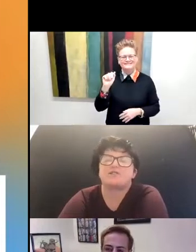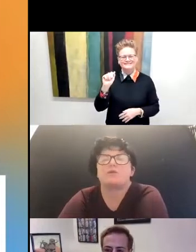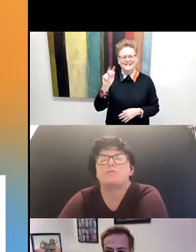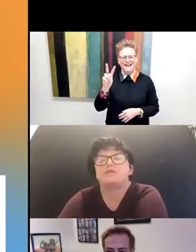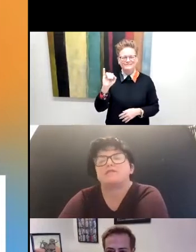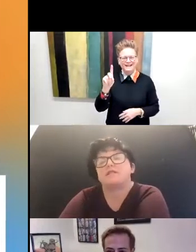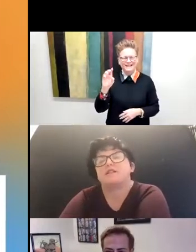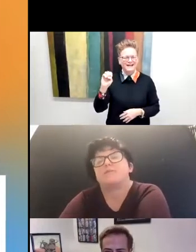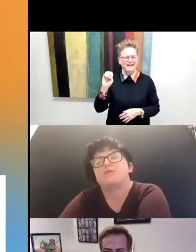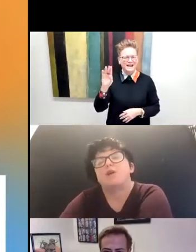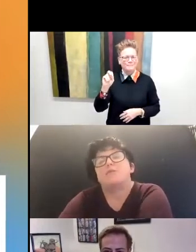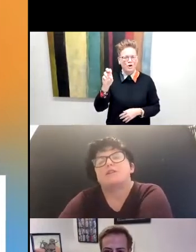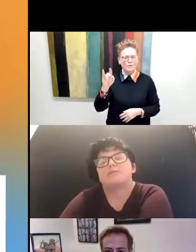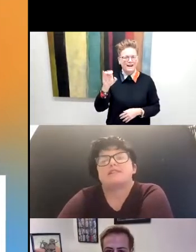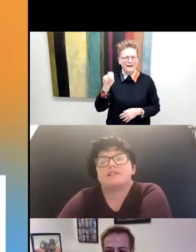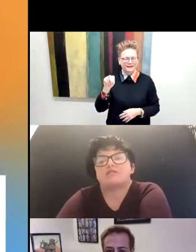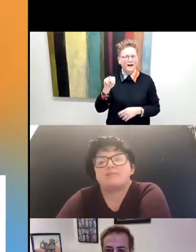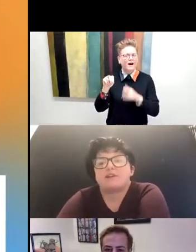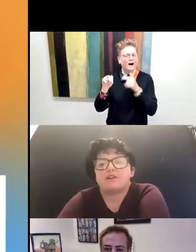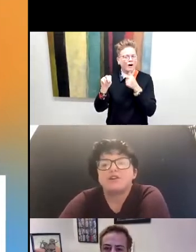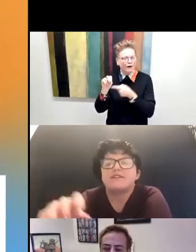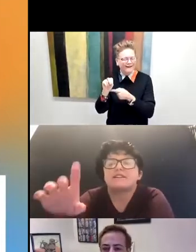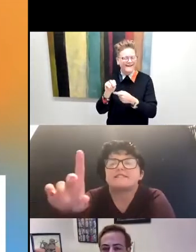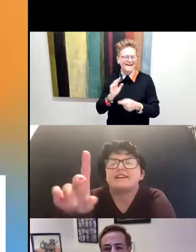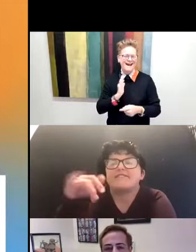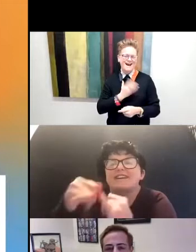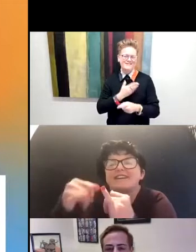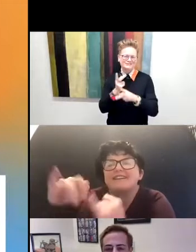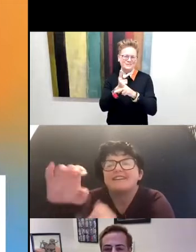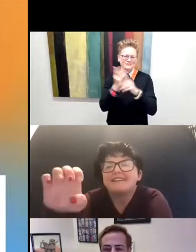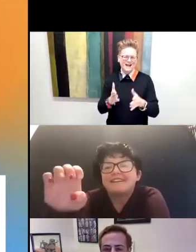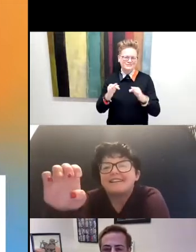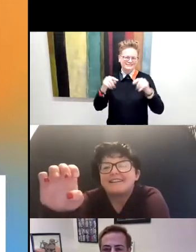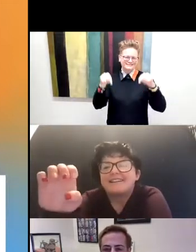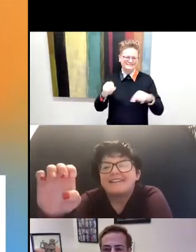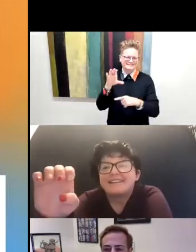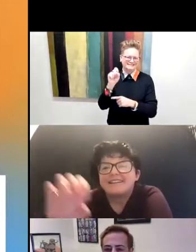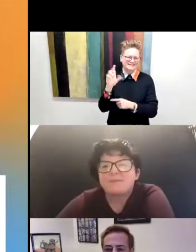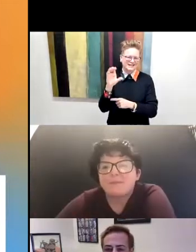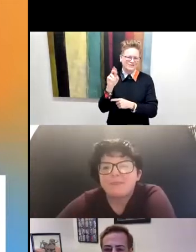And so I'm going to present our speaker. That's David,